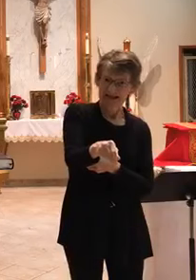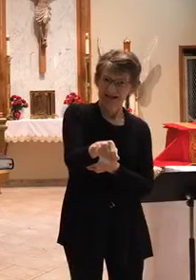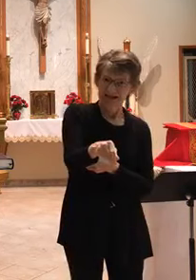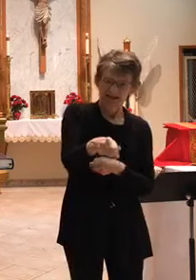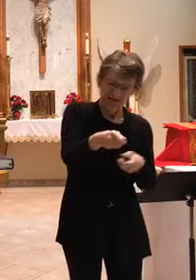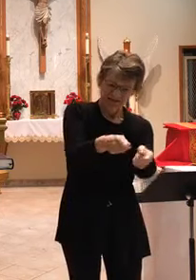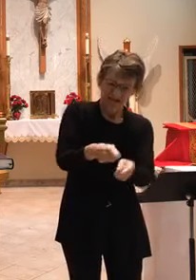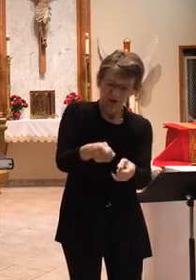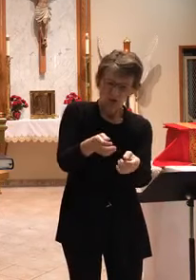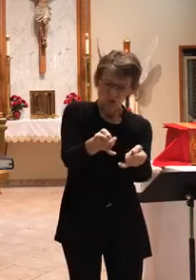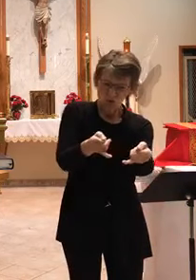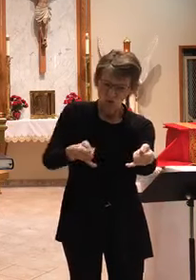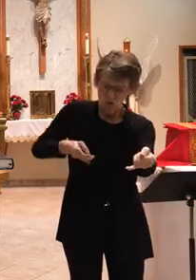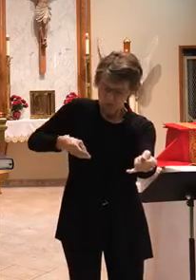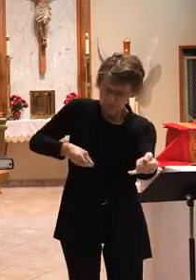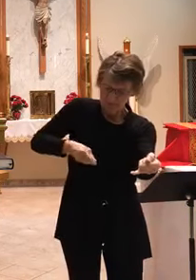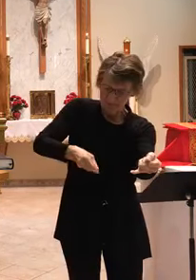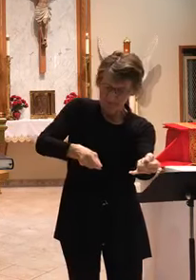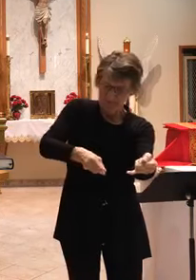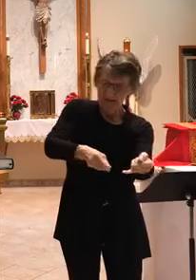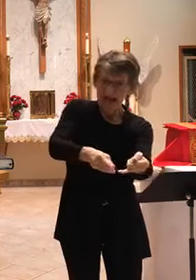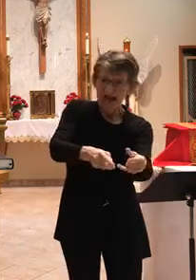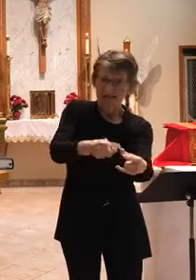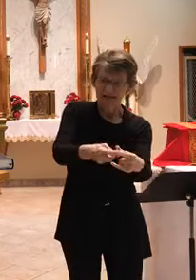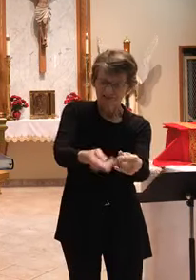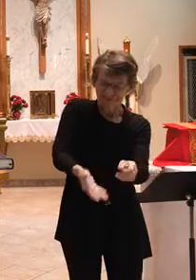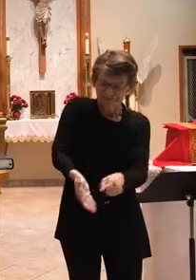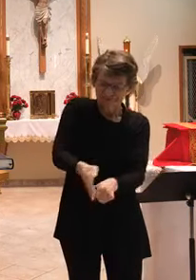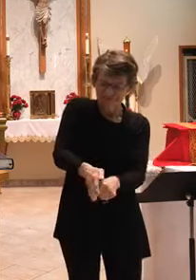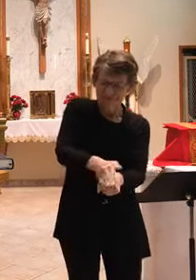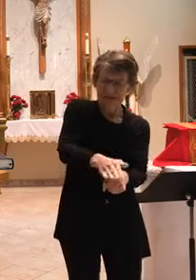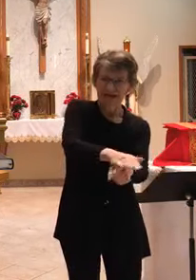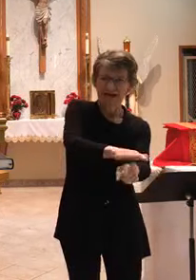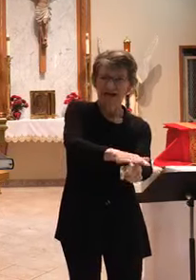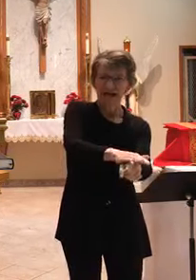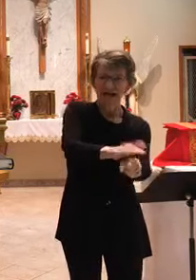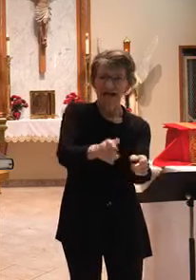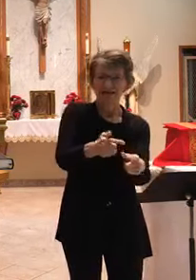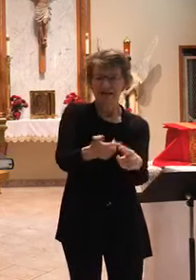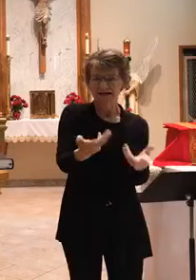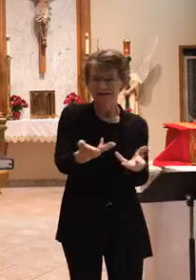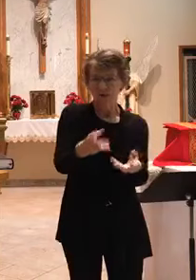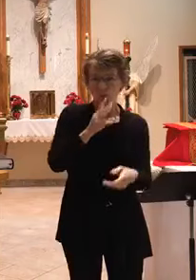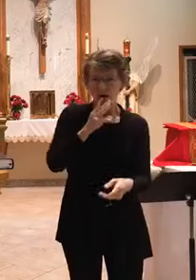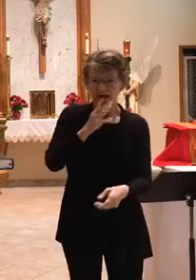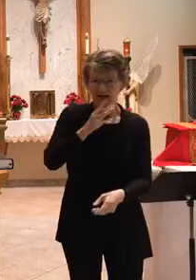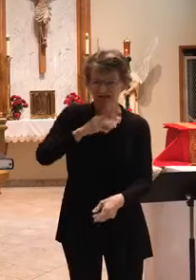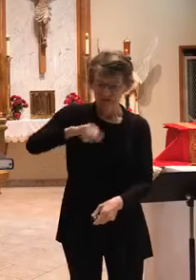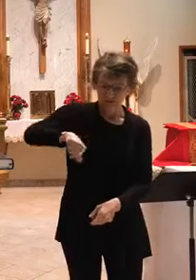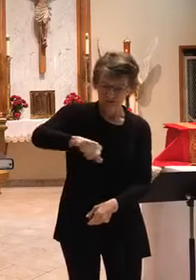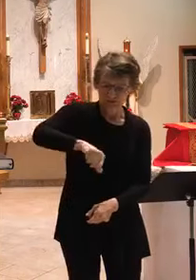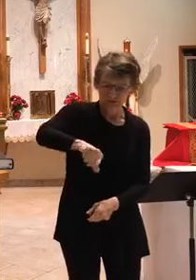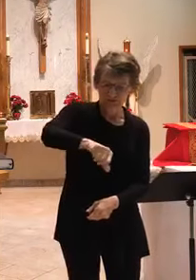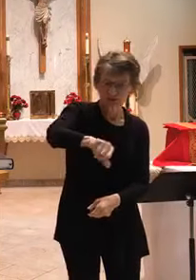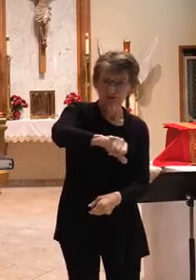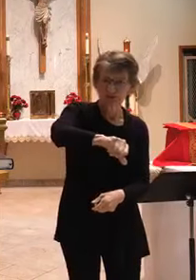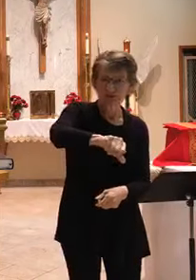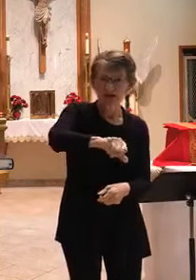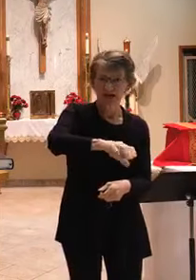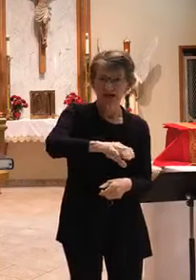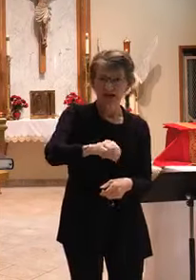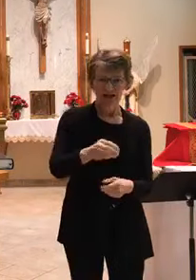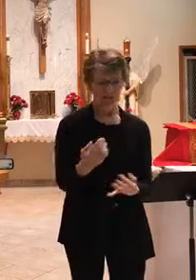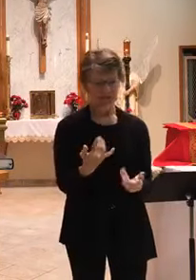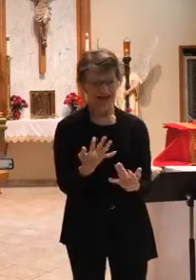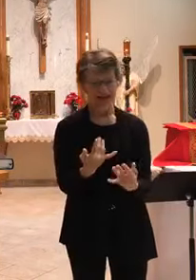plant. Then what happens, you have to baby it because you start to water and you see things starting to come up and you think, is this